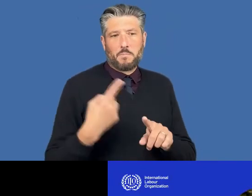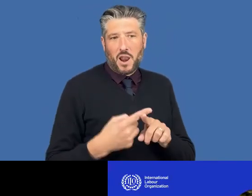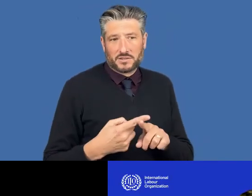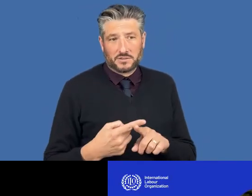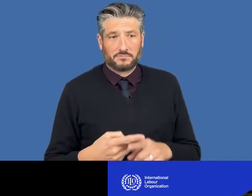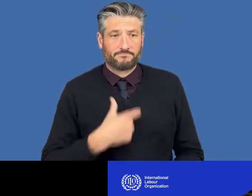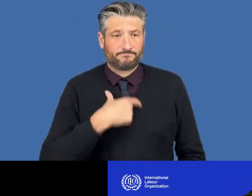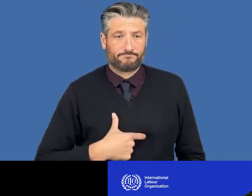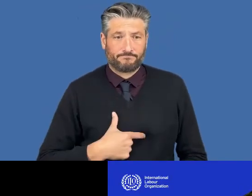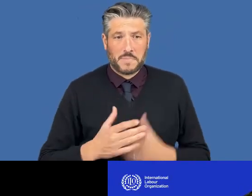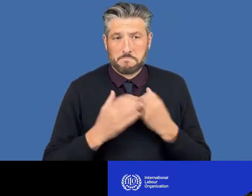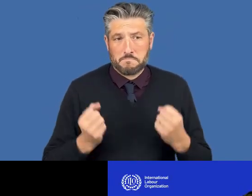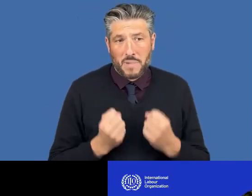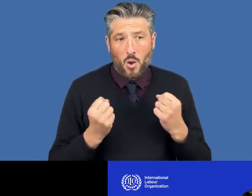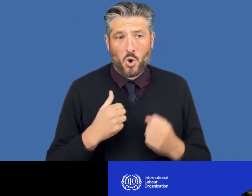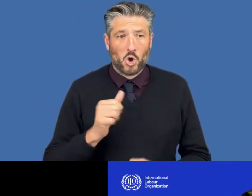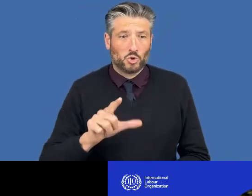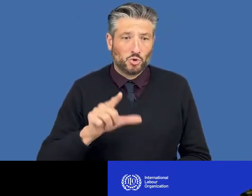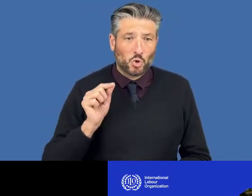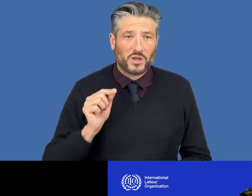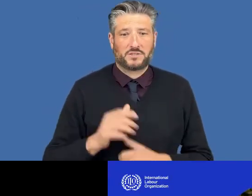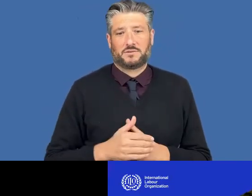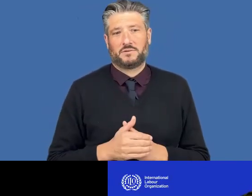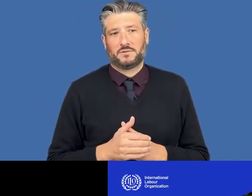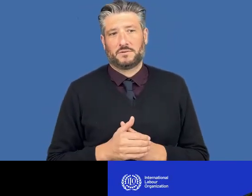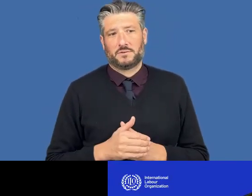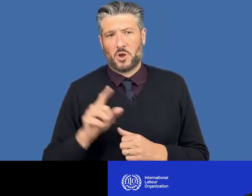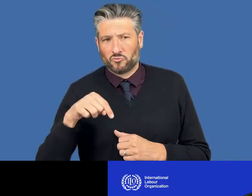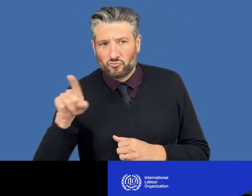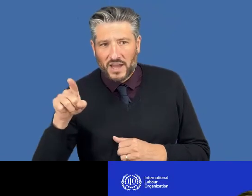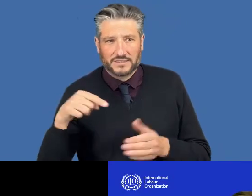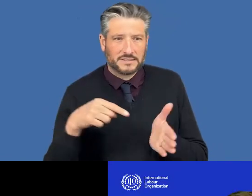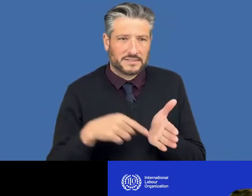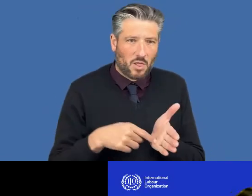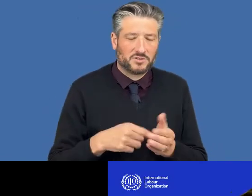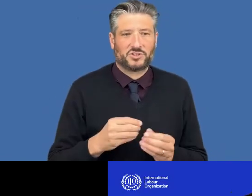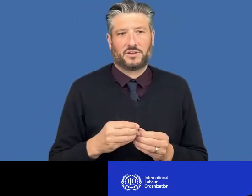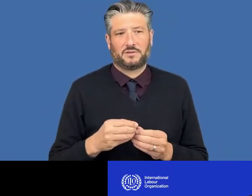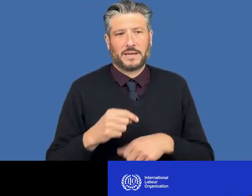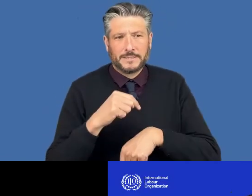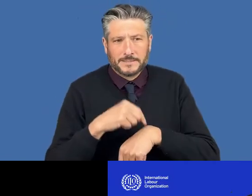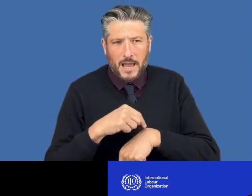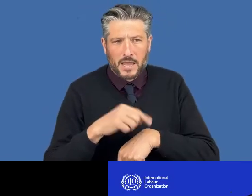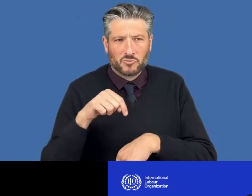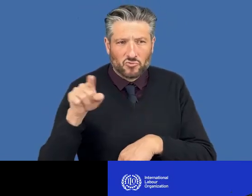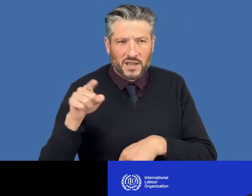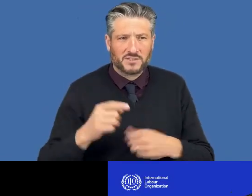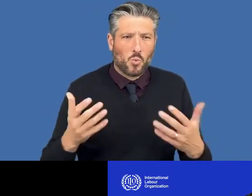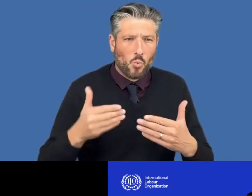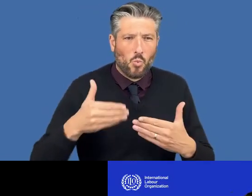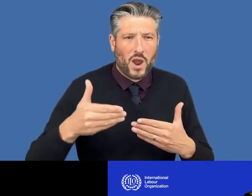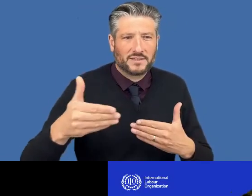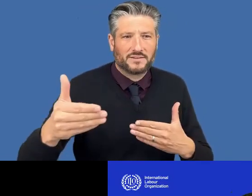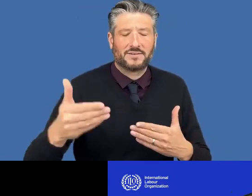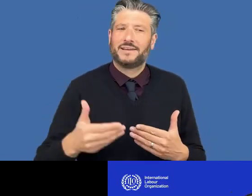how and when to use technology, enabling us to work productively. And as you said, there is a risk, of course, that it can